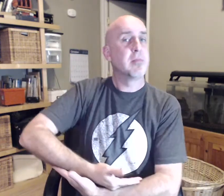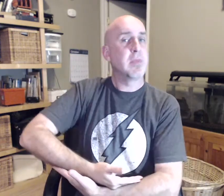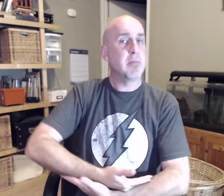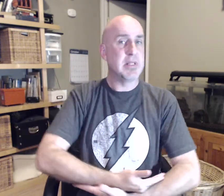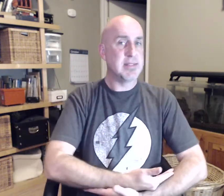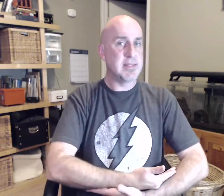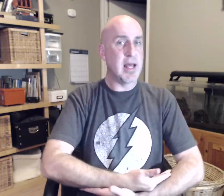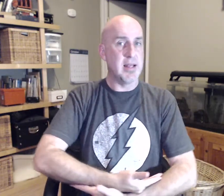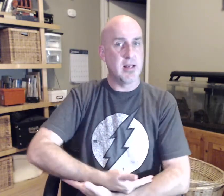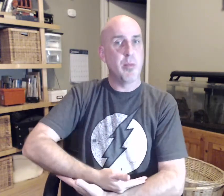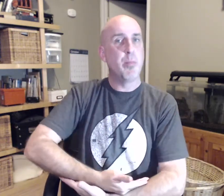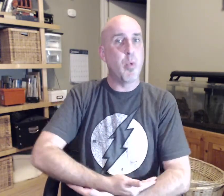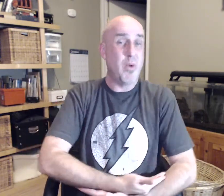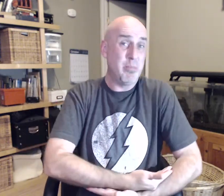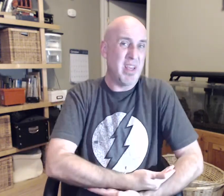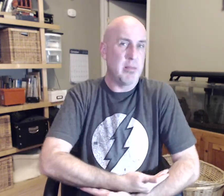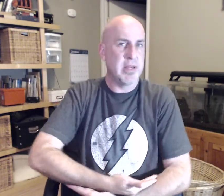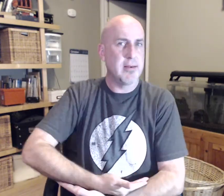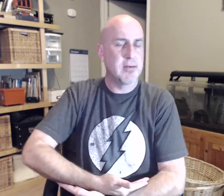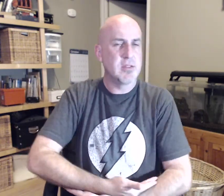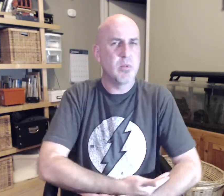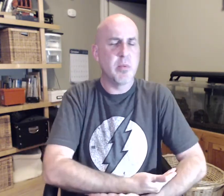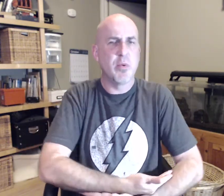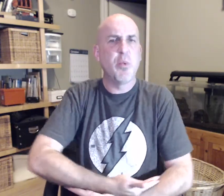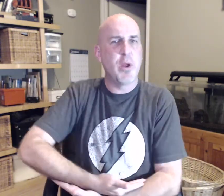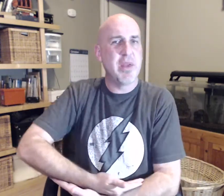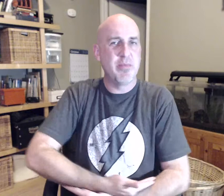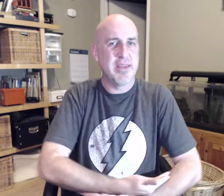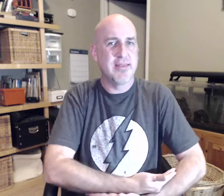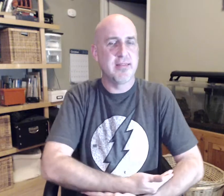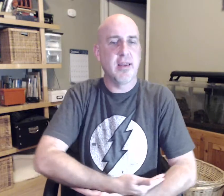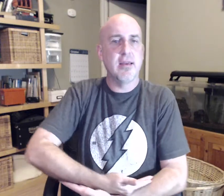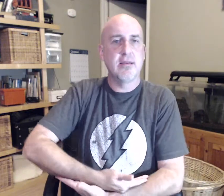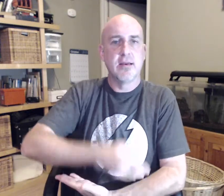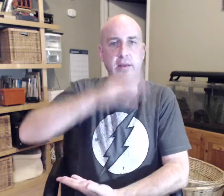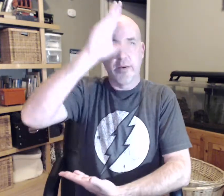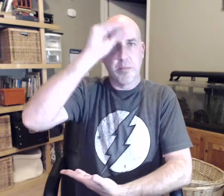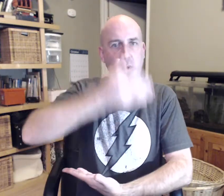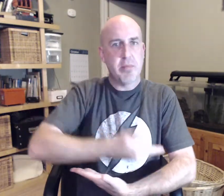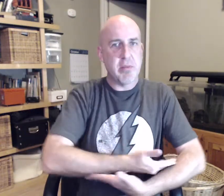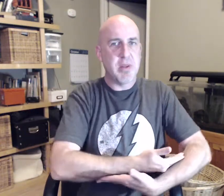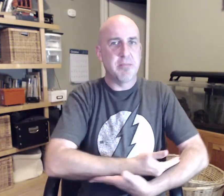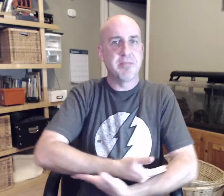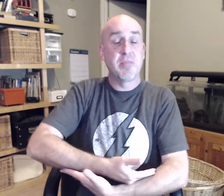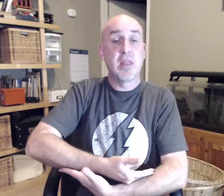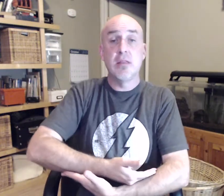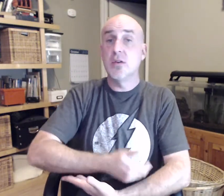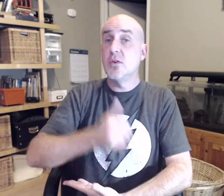That means son, boy, baby. Just remember boy, baby, okay? Boy, baby. Then you can